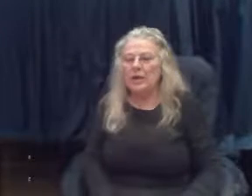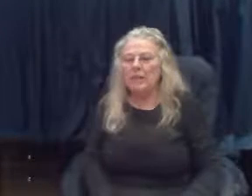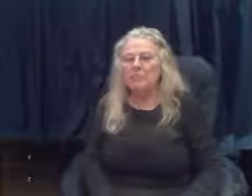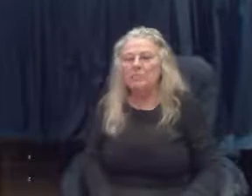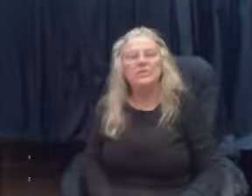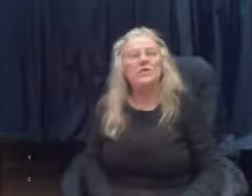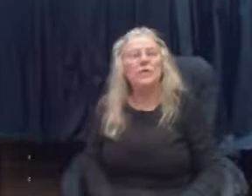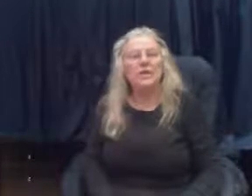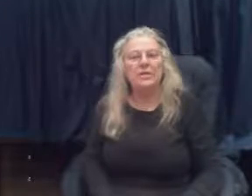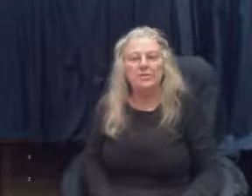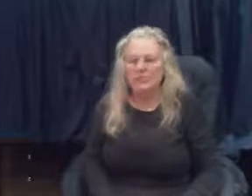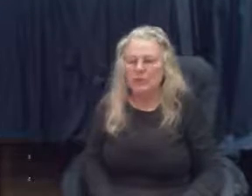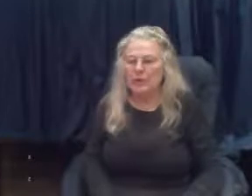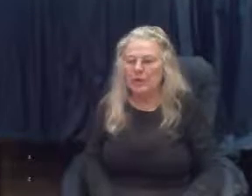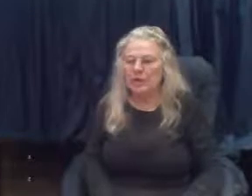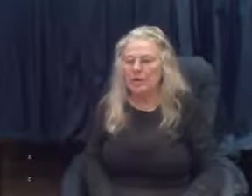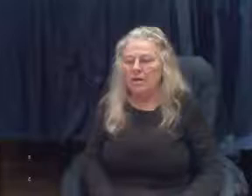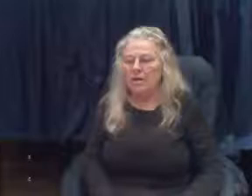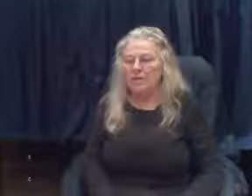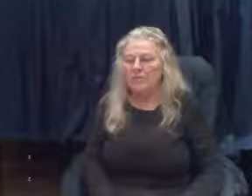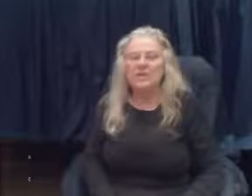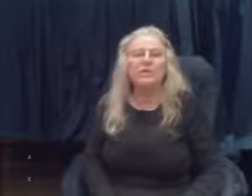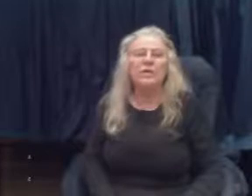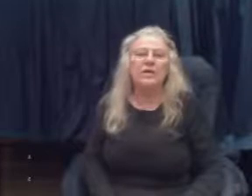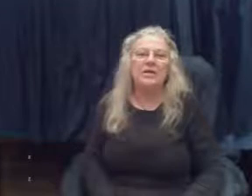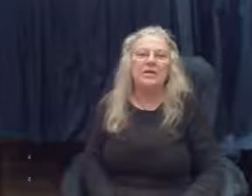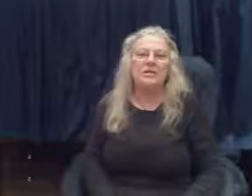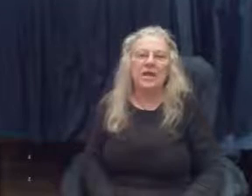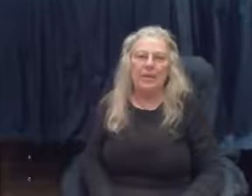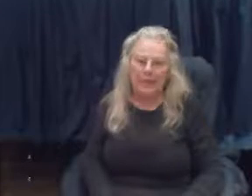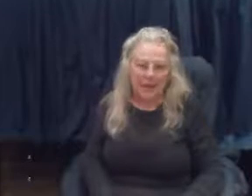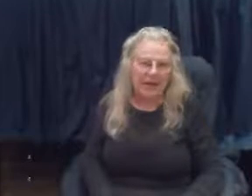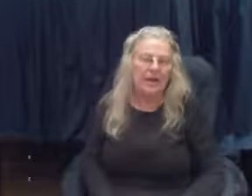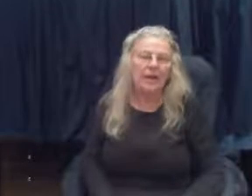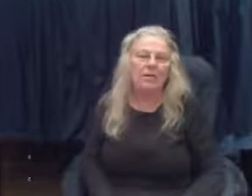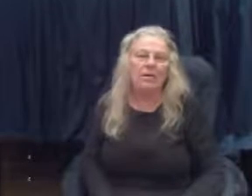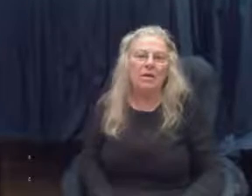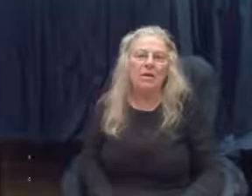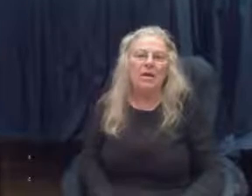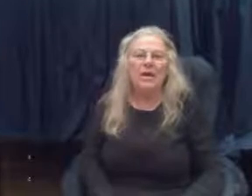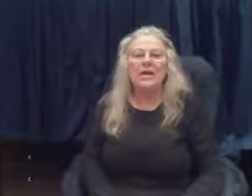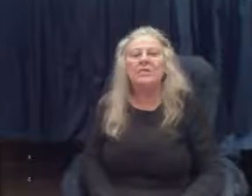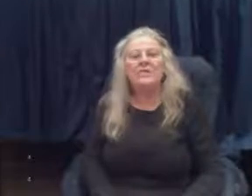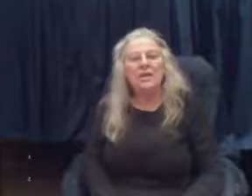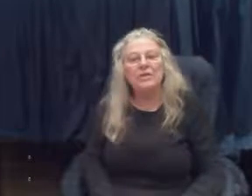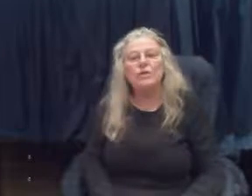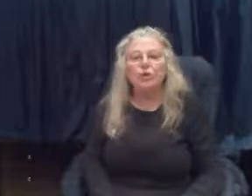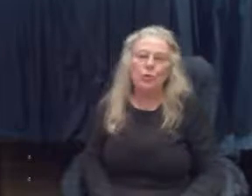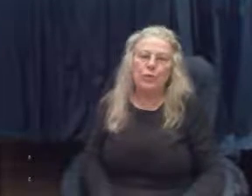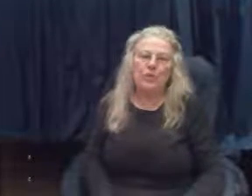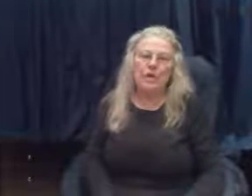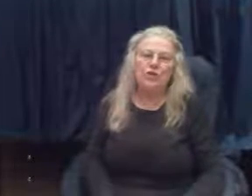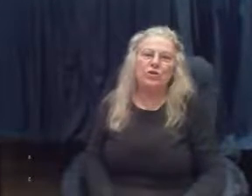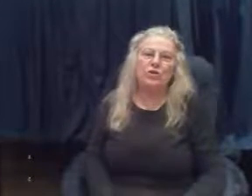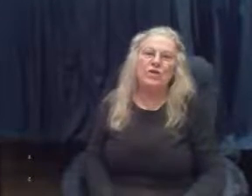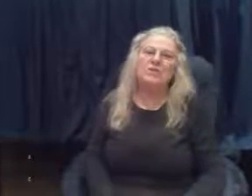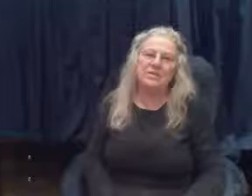Sweet, sweet spirit. This one is a beginning ASL interpretation. It's